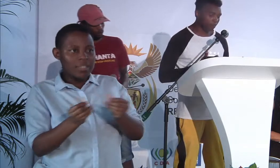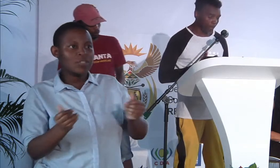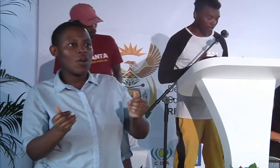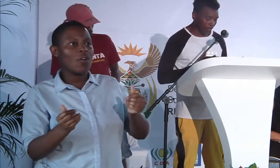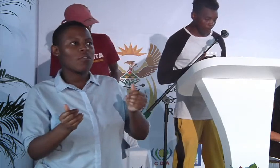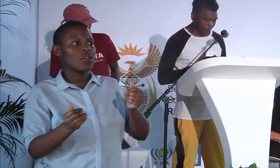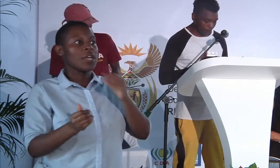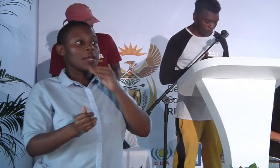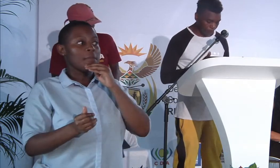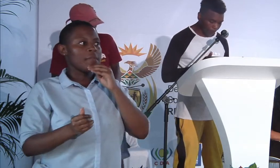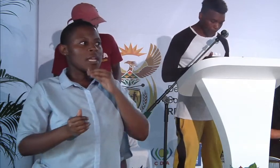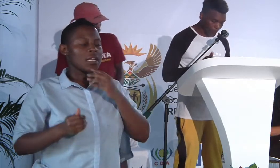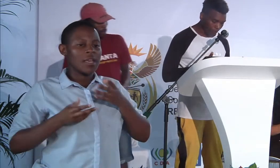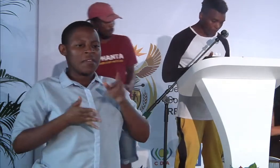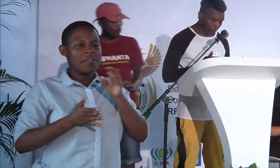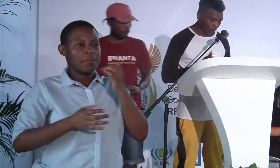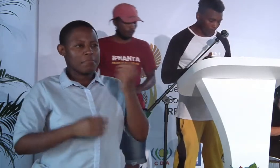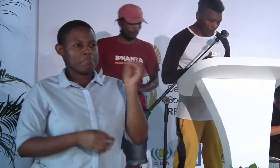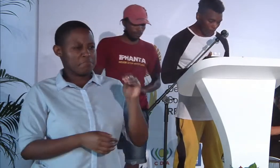the pain.